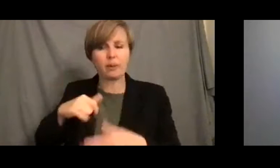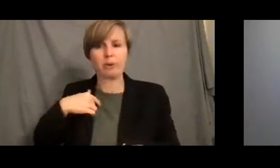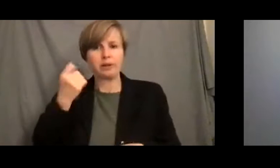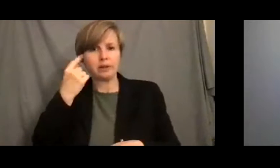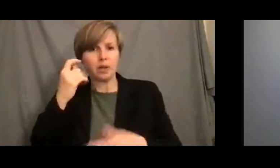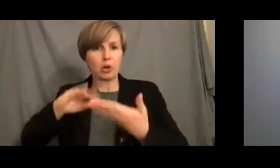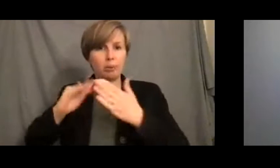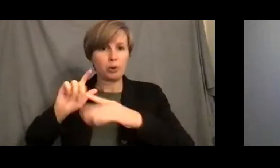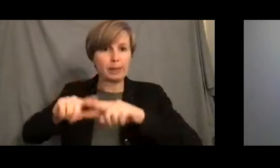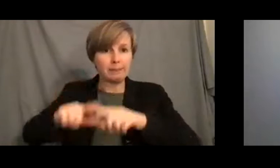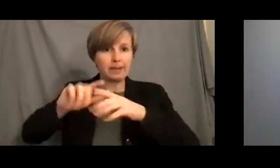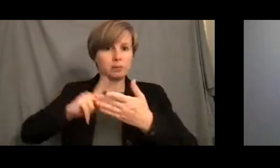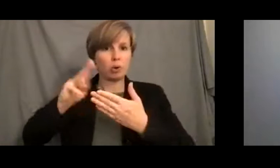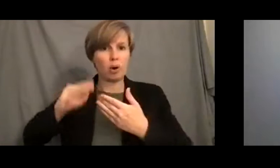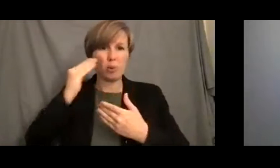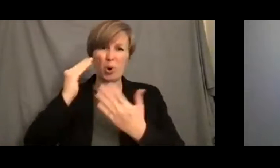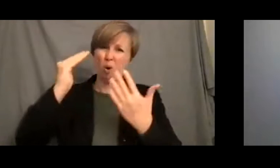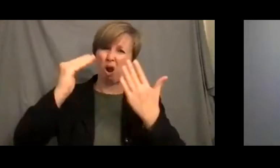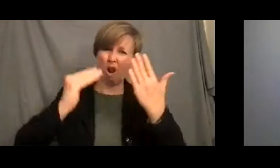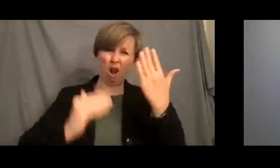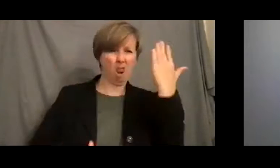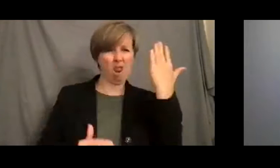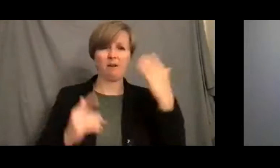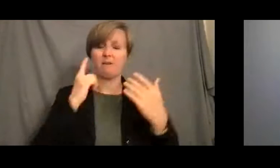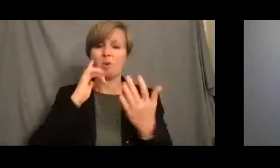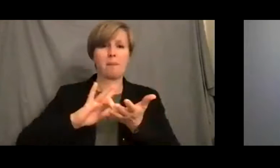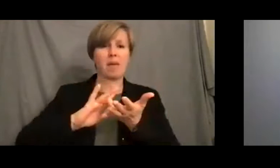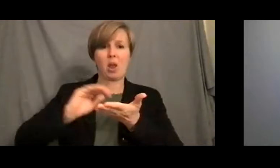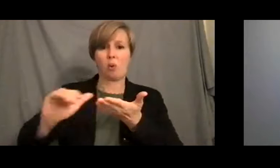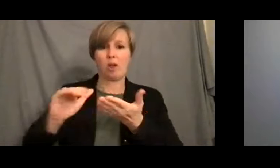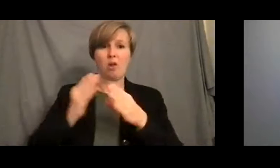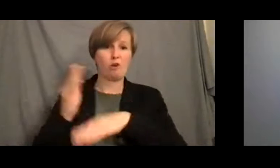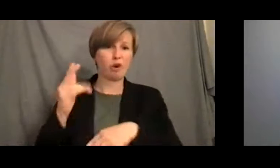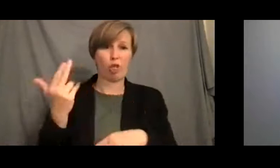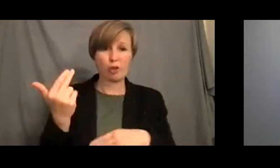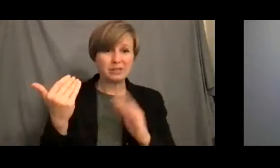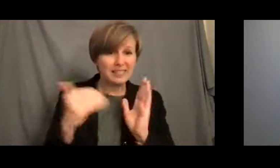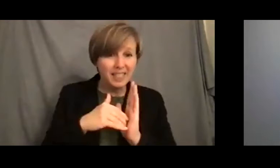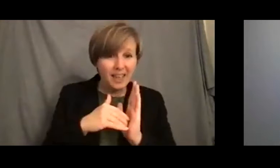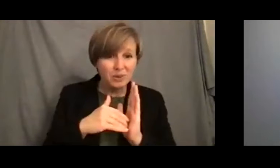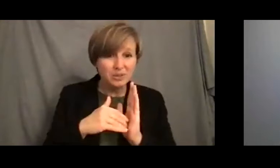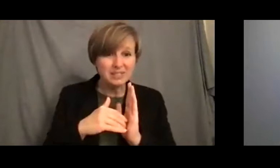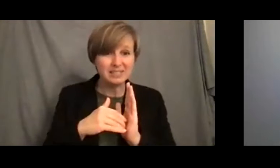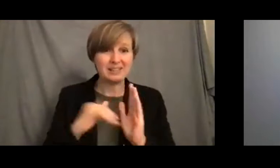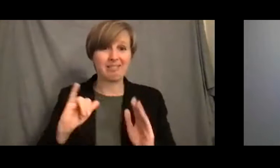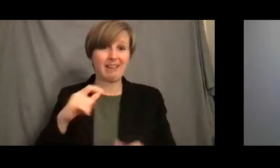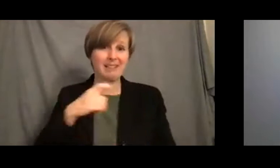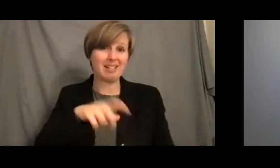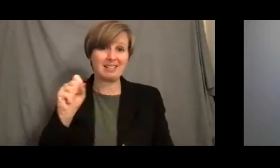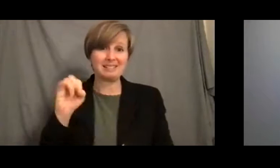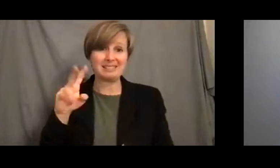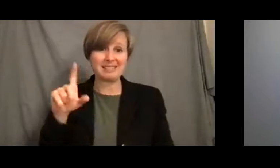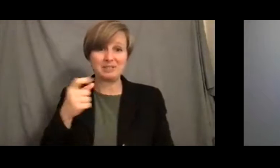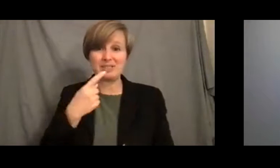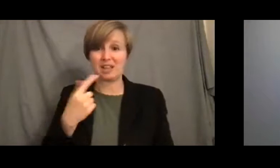community-based programs. We know the list is very long for Medicaid waivers. It's over 13,000. Like Delegate Sickles said before, there's